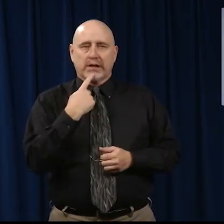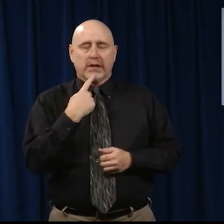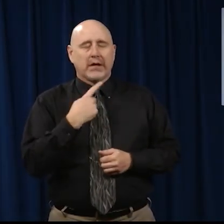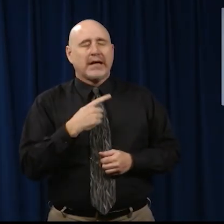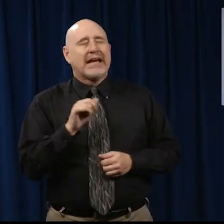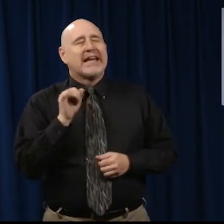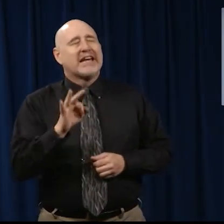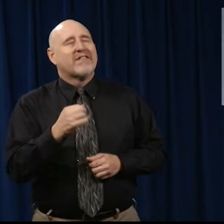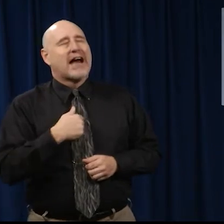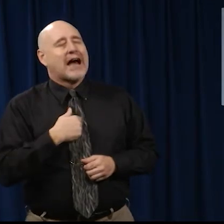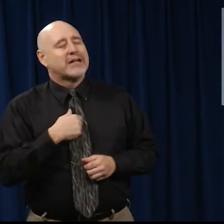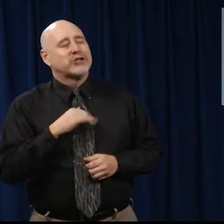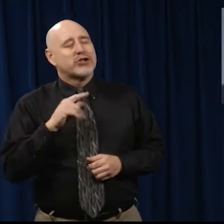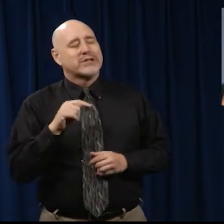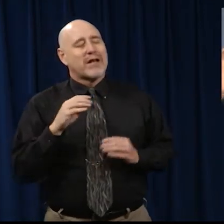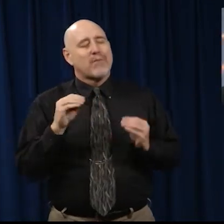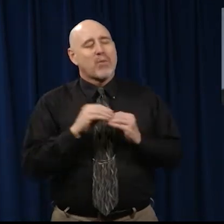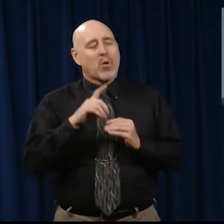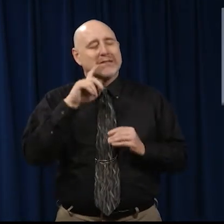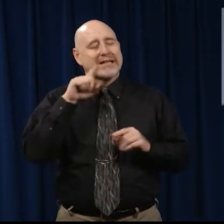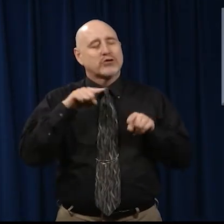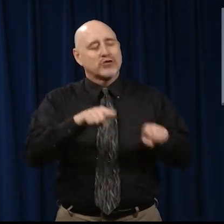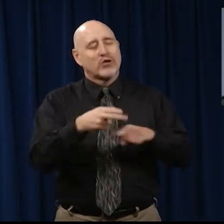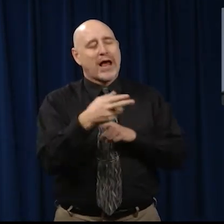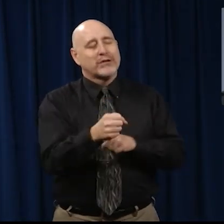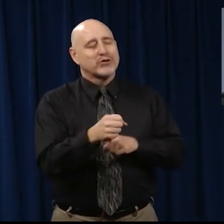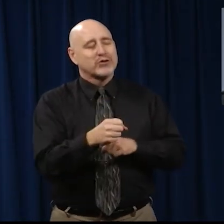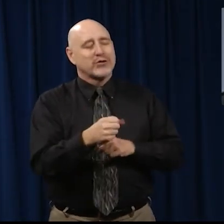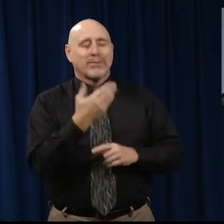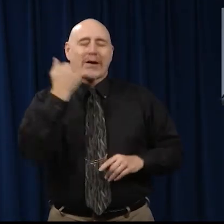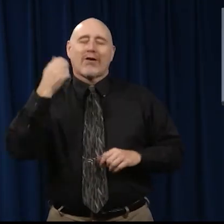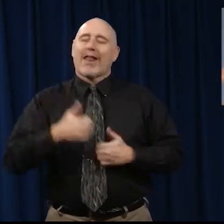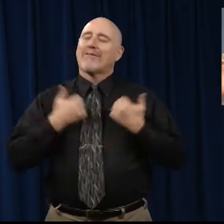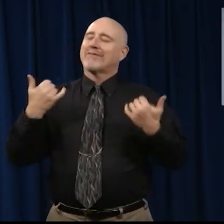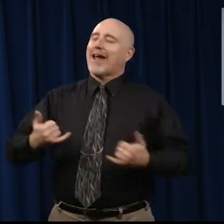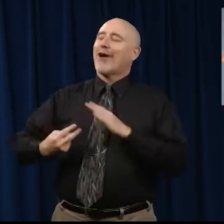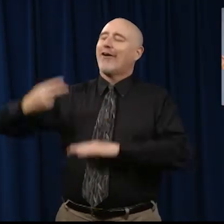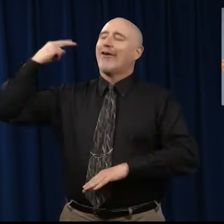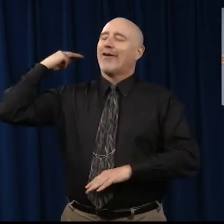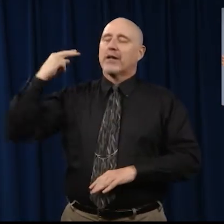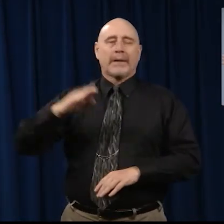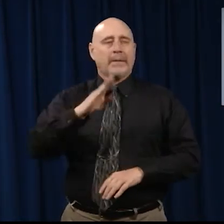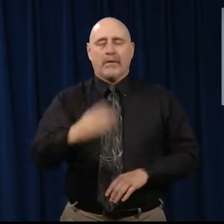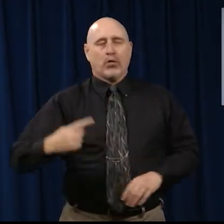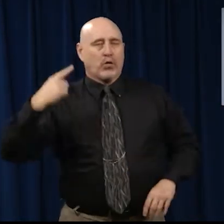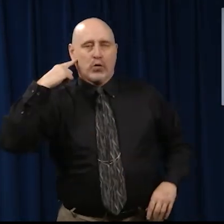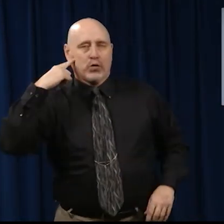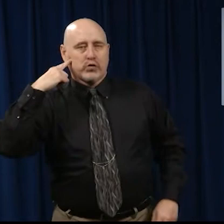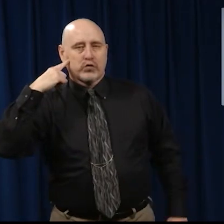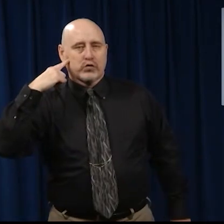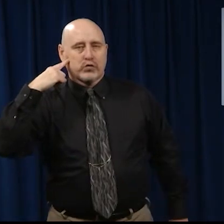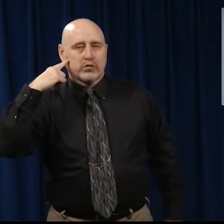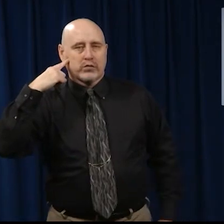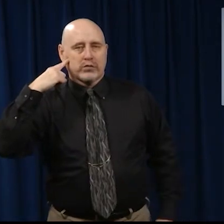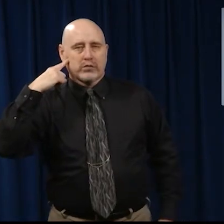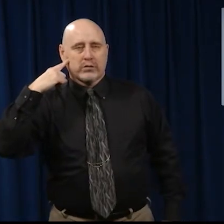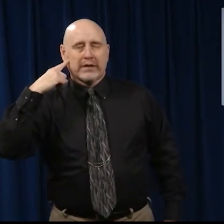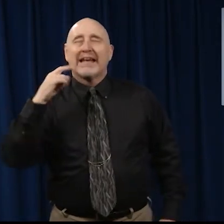that said, boy, if I would have just only had more sex with people in high school, I would have a better life right now. Never talked to a person who